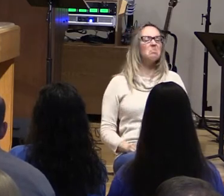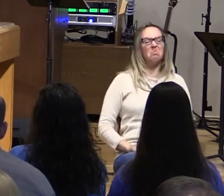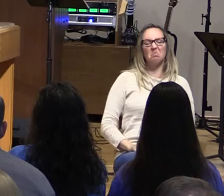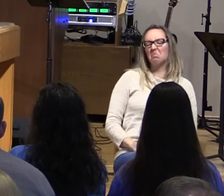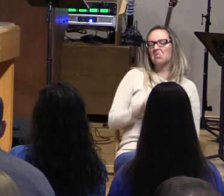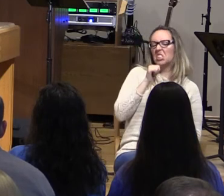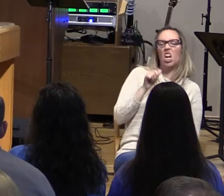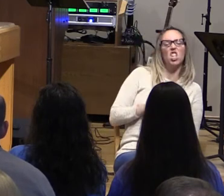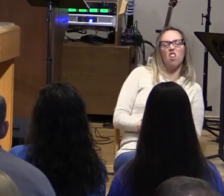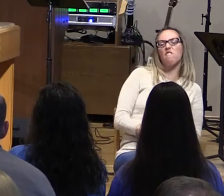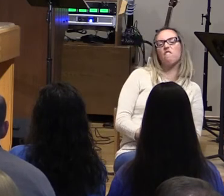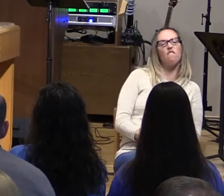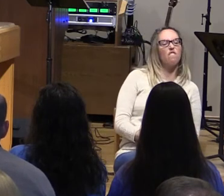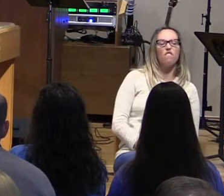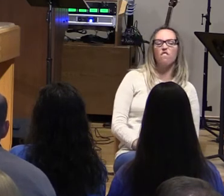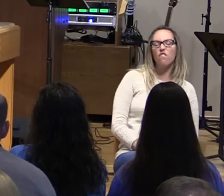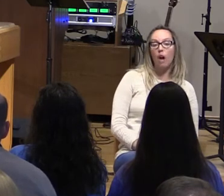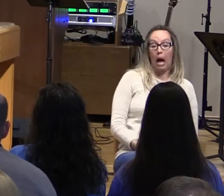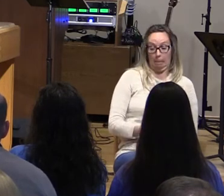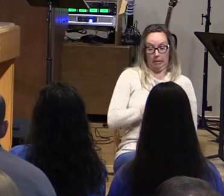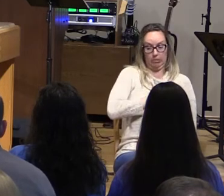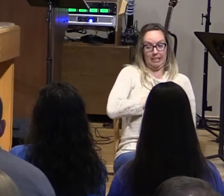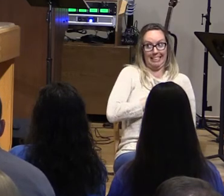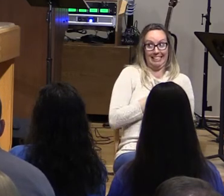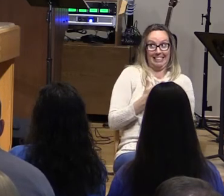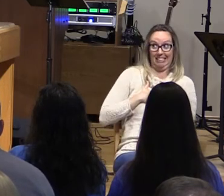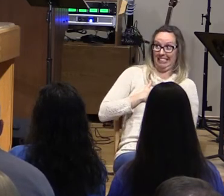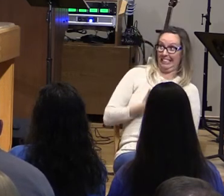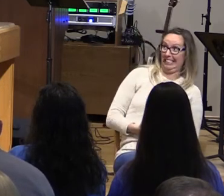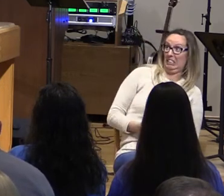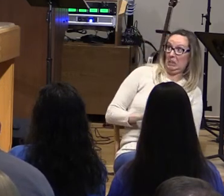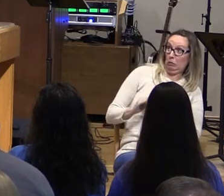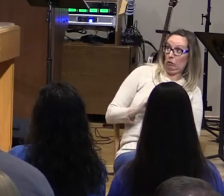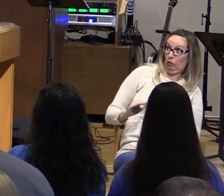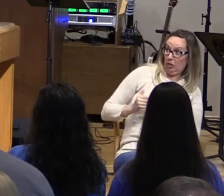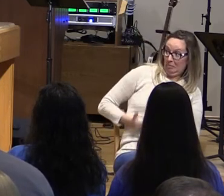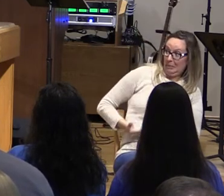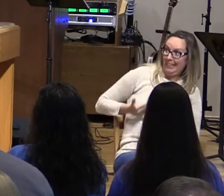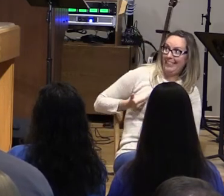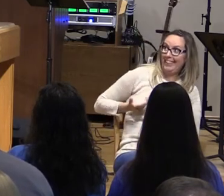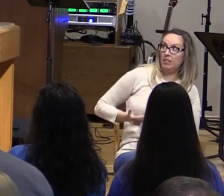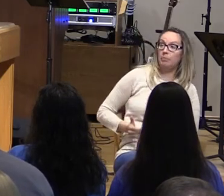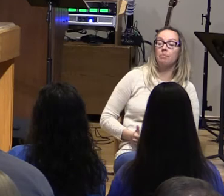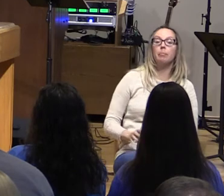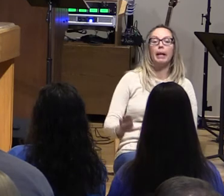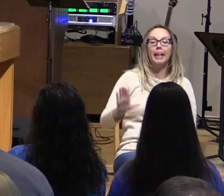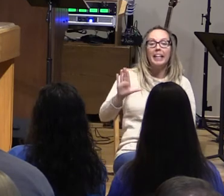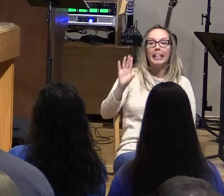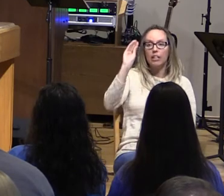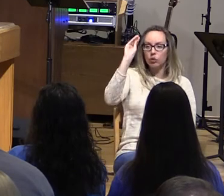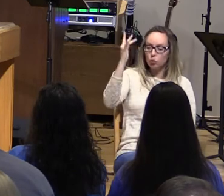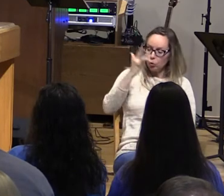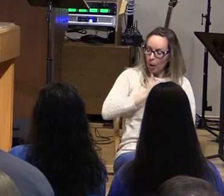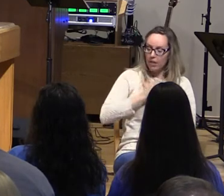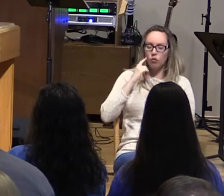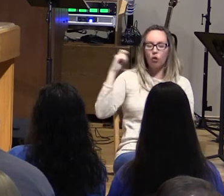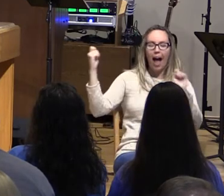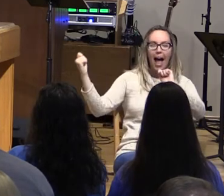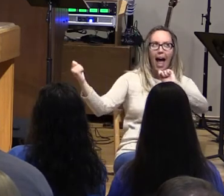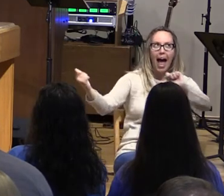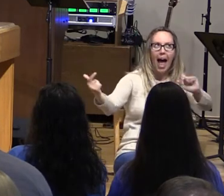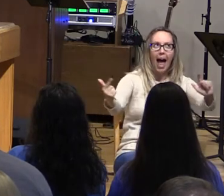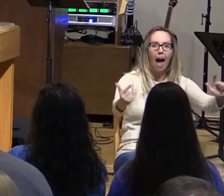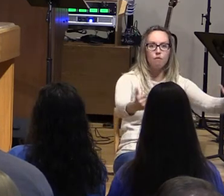mustard. I'm guilty. God, forgive me. But his grace is for